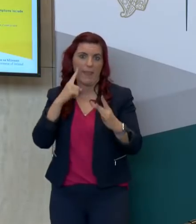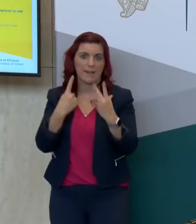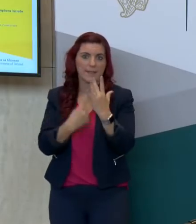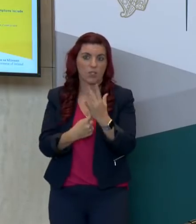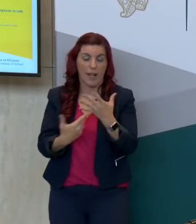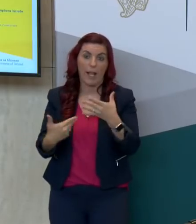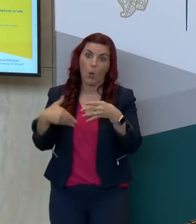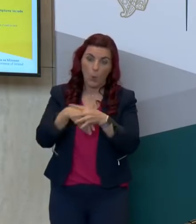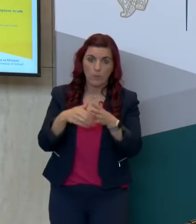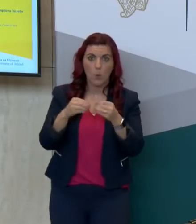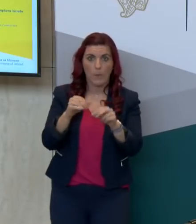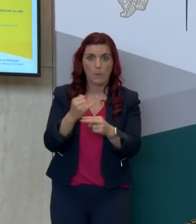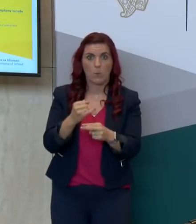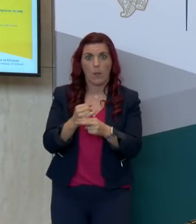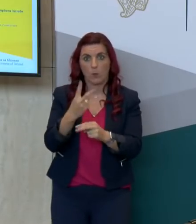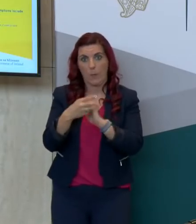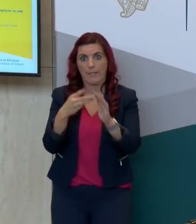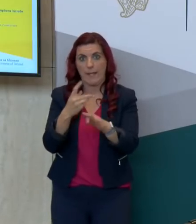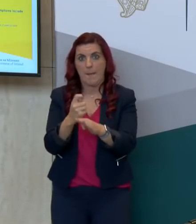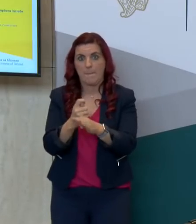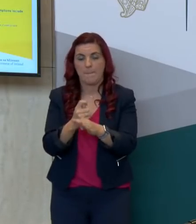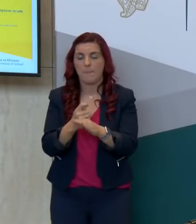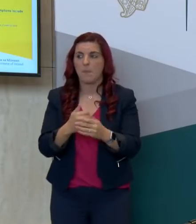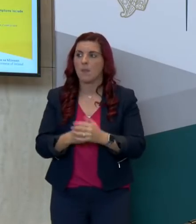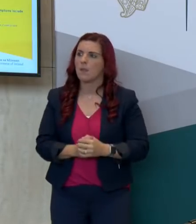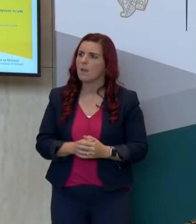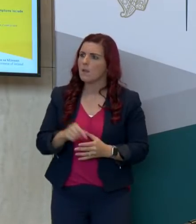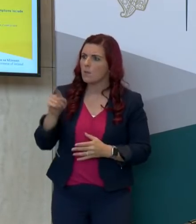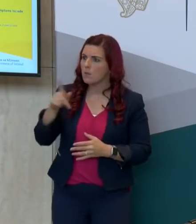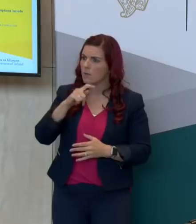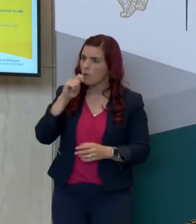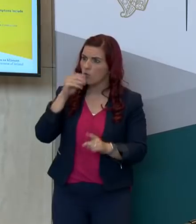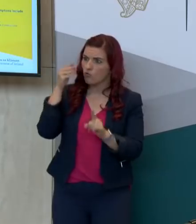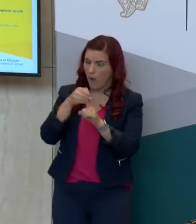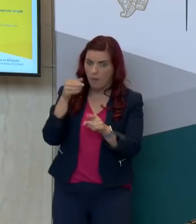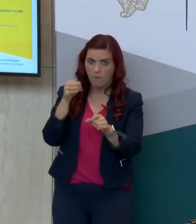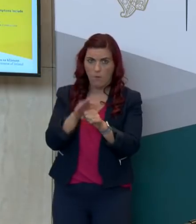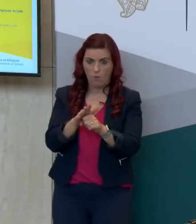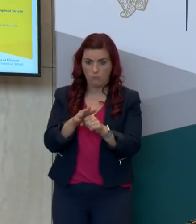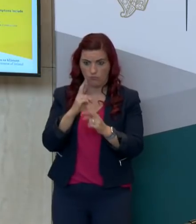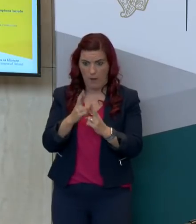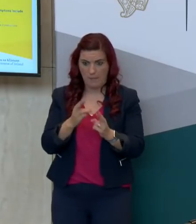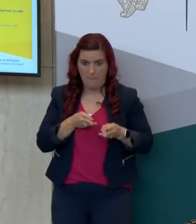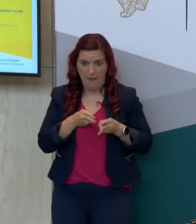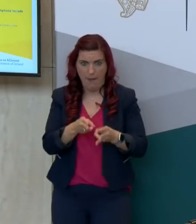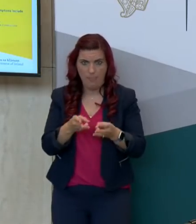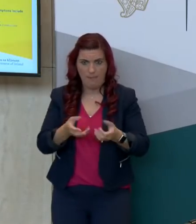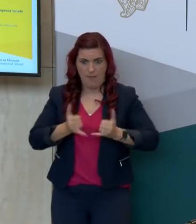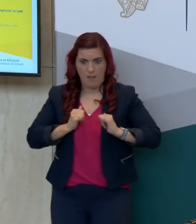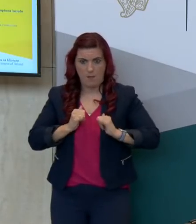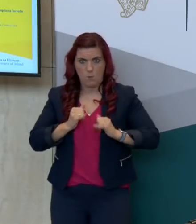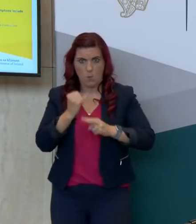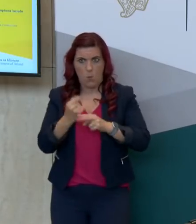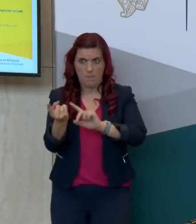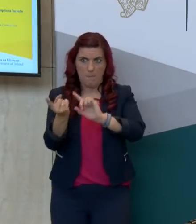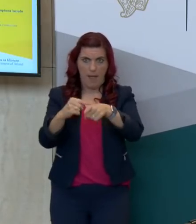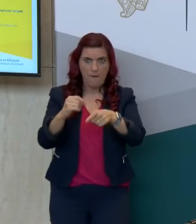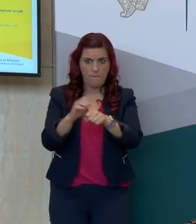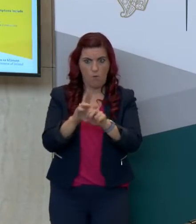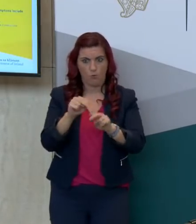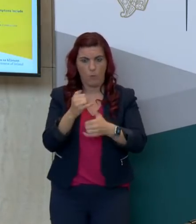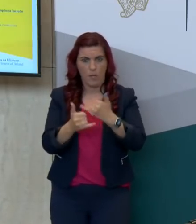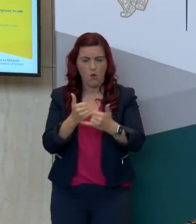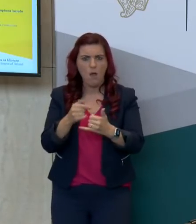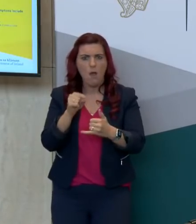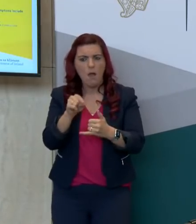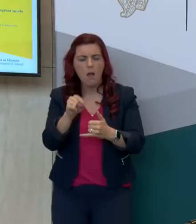2 weeks' time. You're saying that you're absolutely on track for the schools to reopen when the school year gets back. Are you